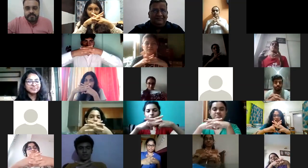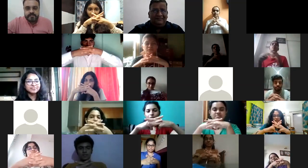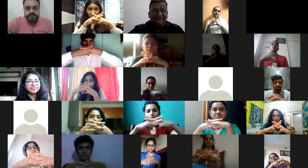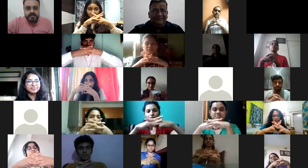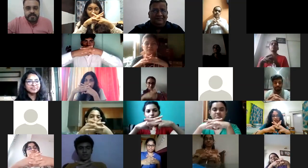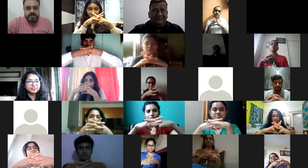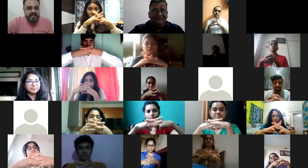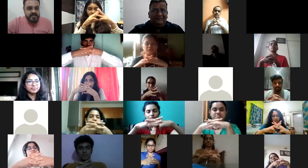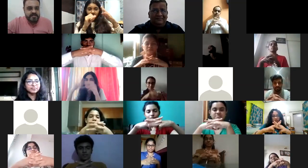Thursday.